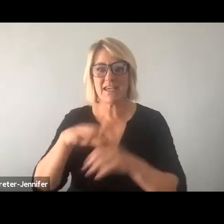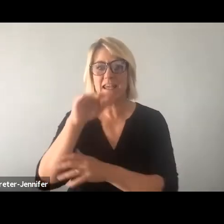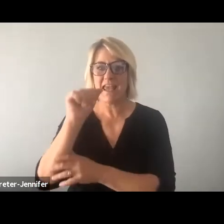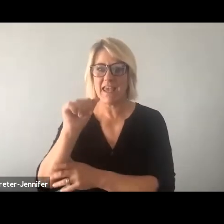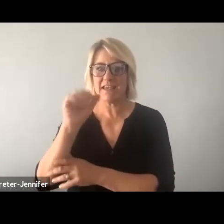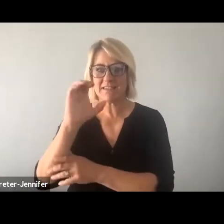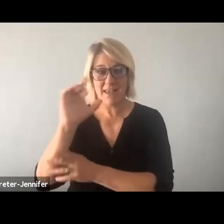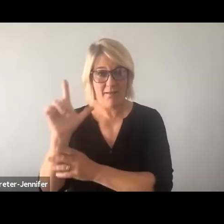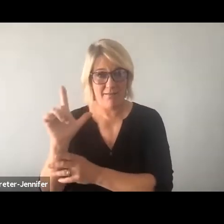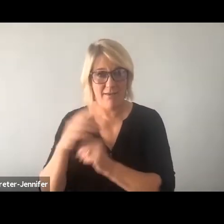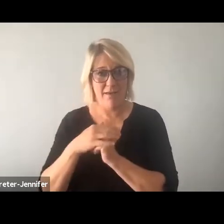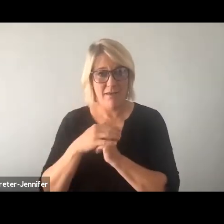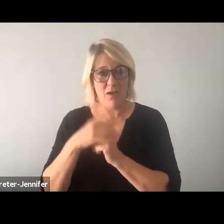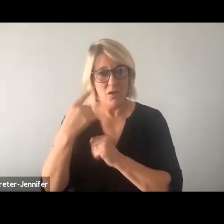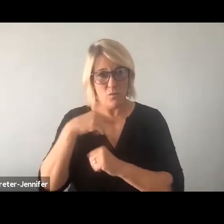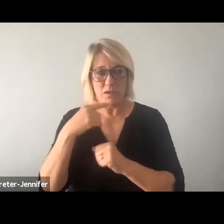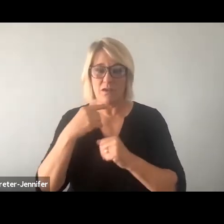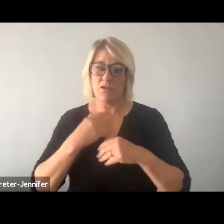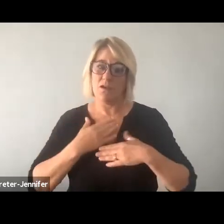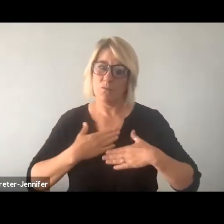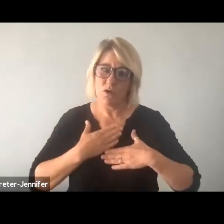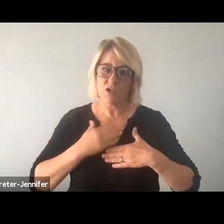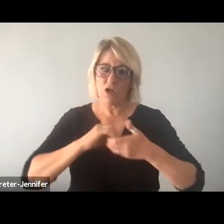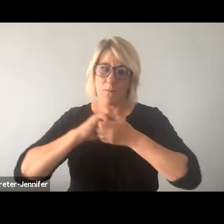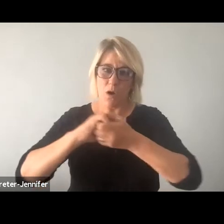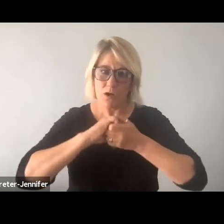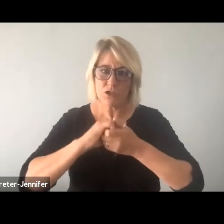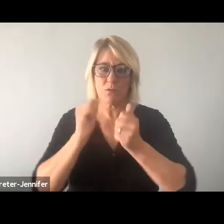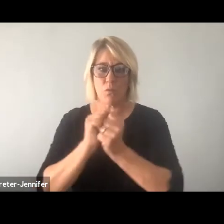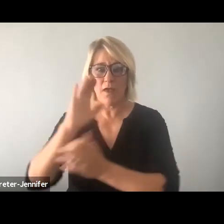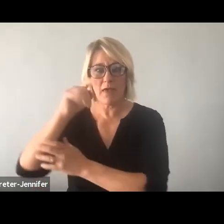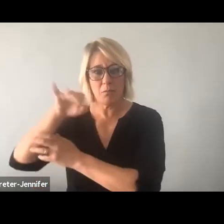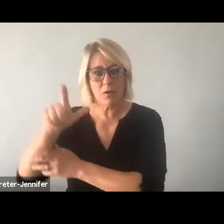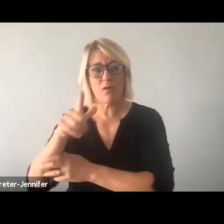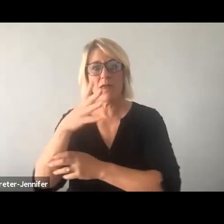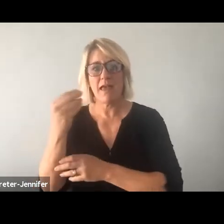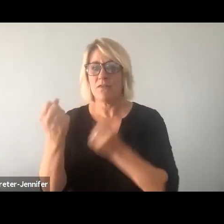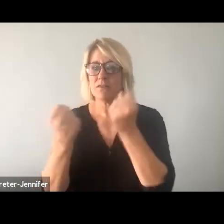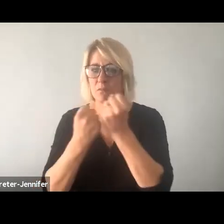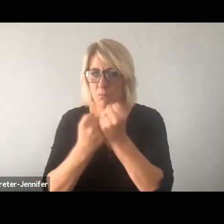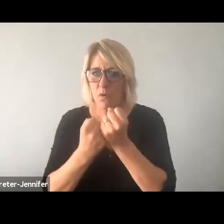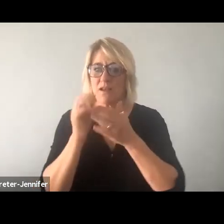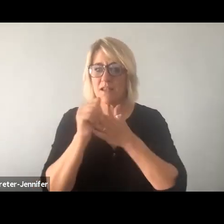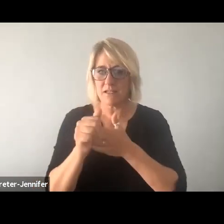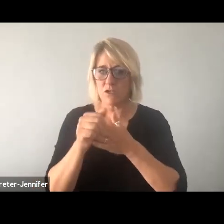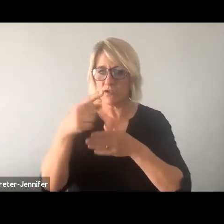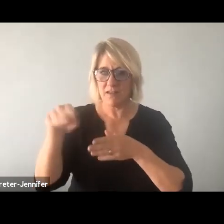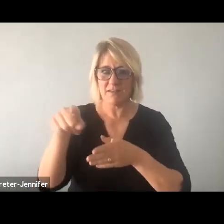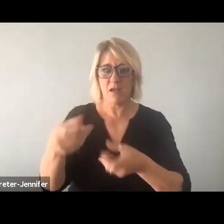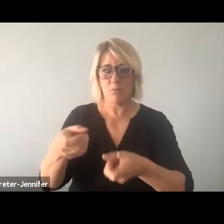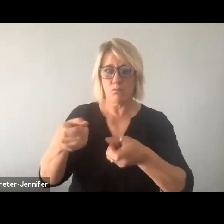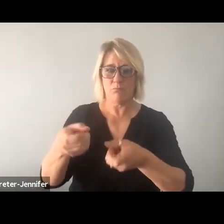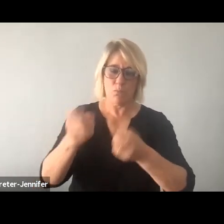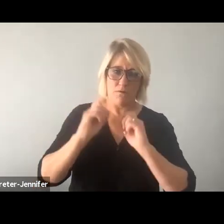ACL really appreciate our partnership with April and the support and leadership that you provide to the